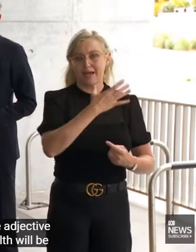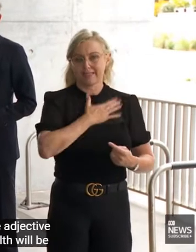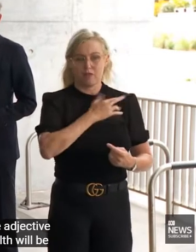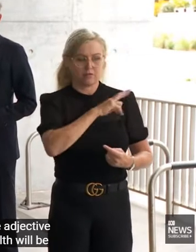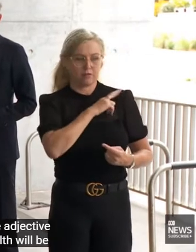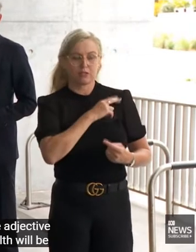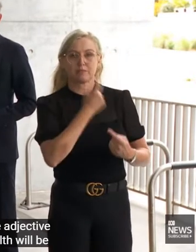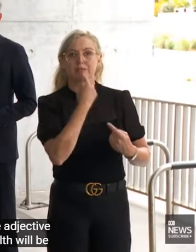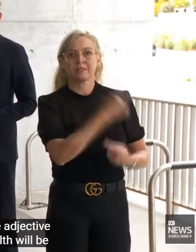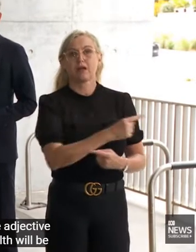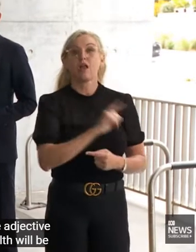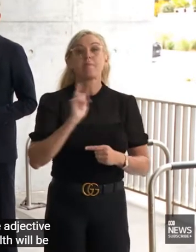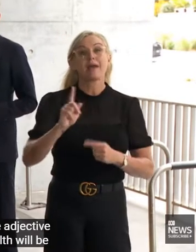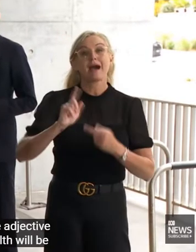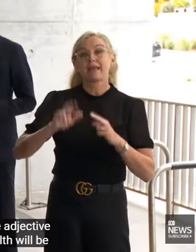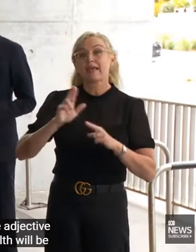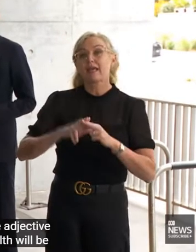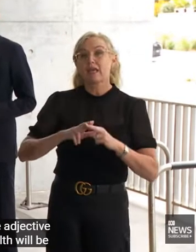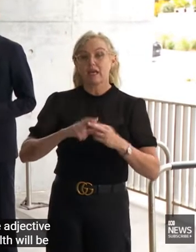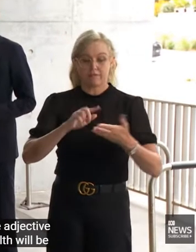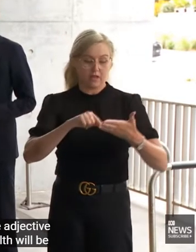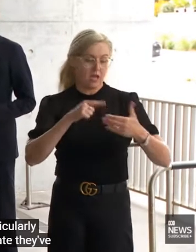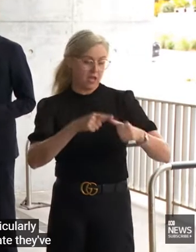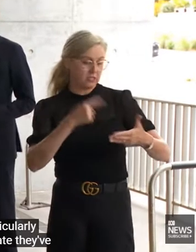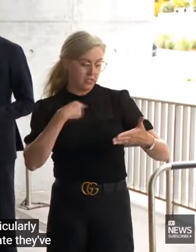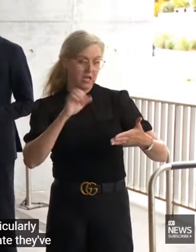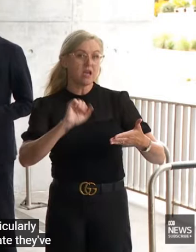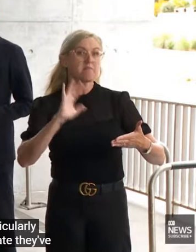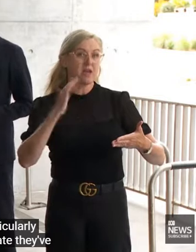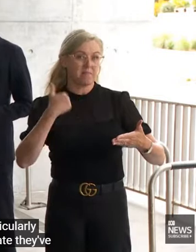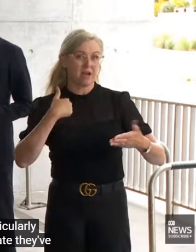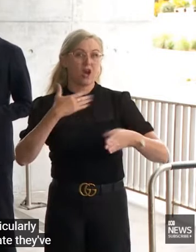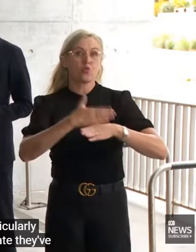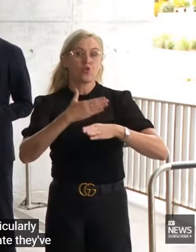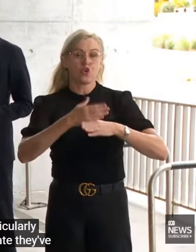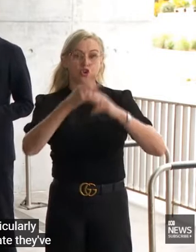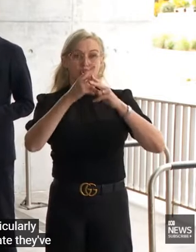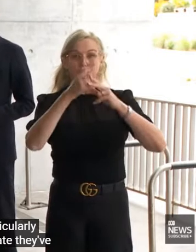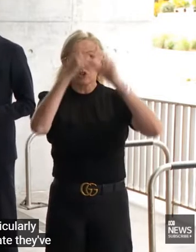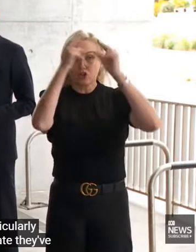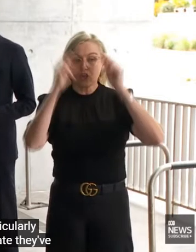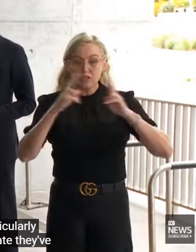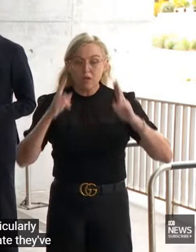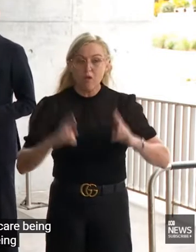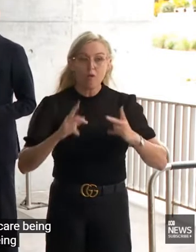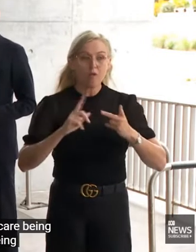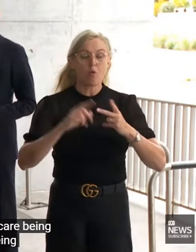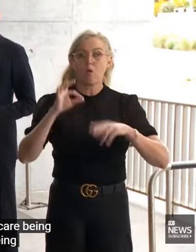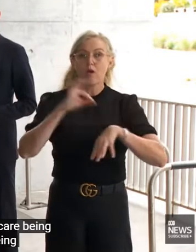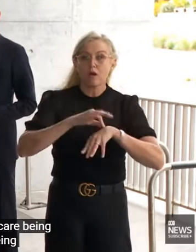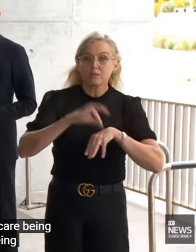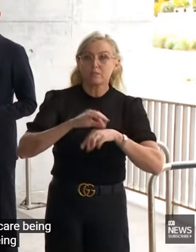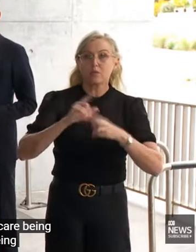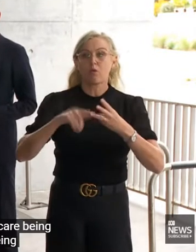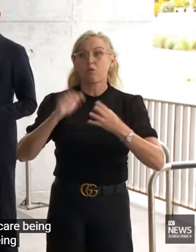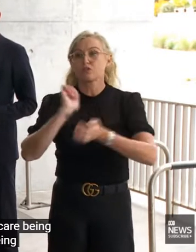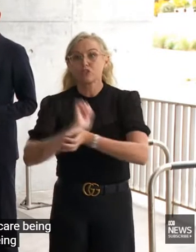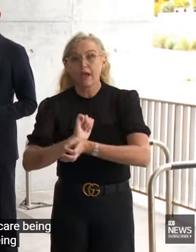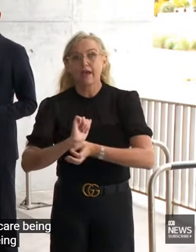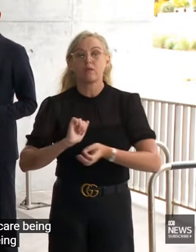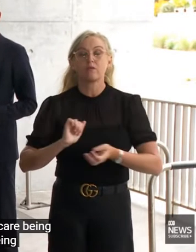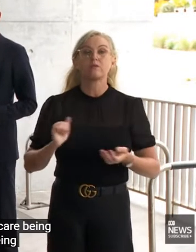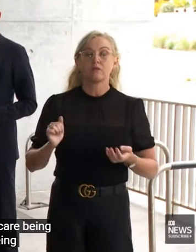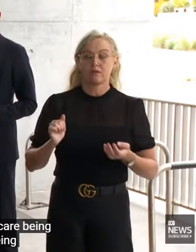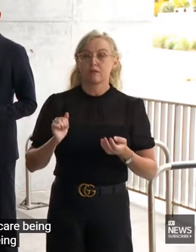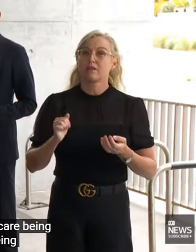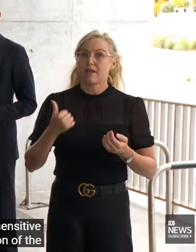is particularly those ones that indicate they've worked in aged care, been in hospitals, or those sensitive. And that's a